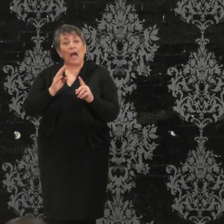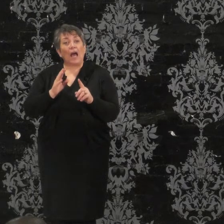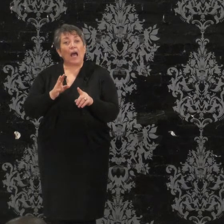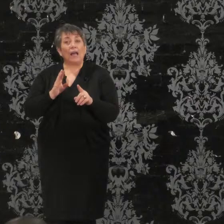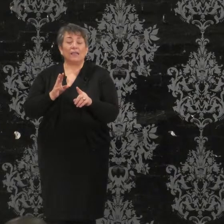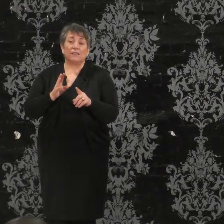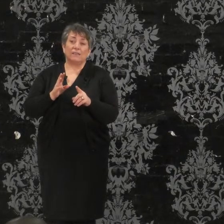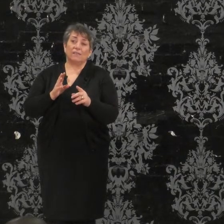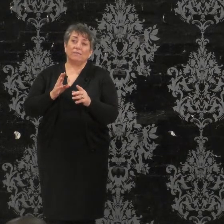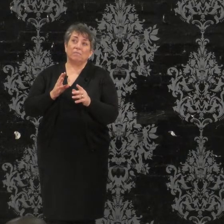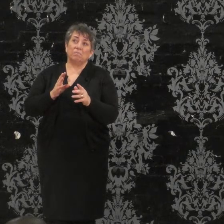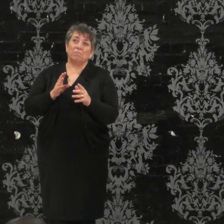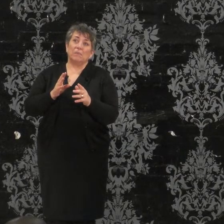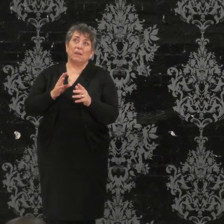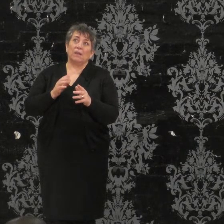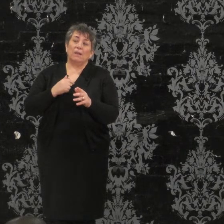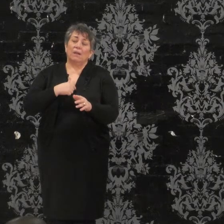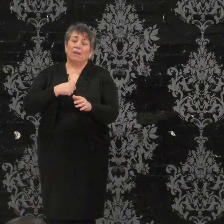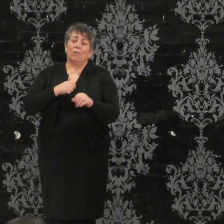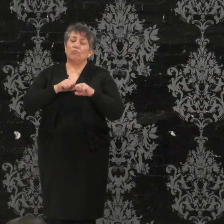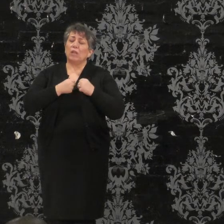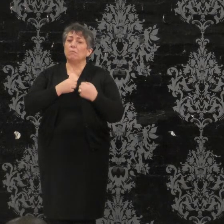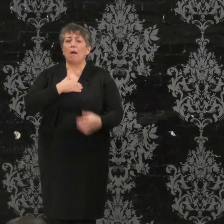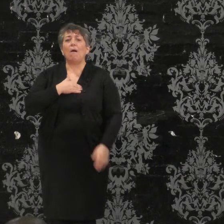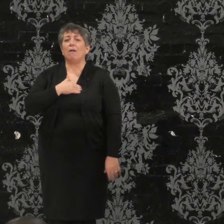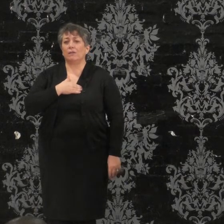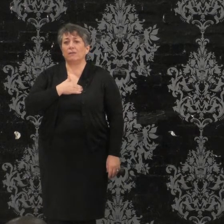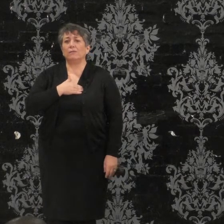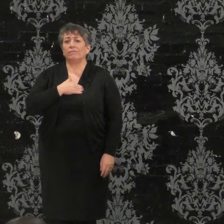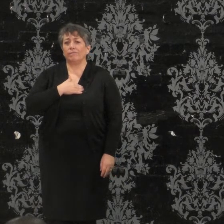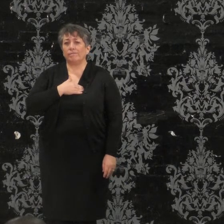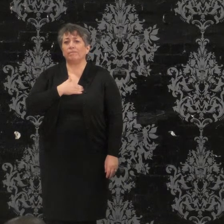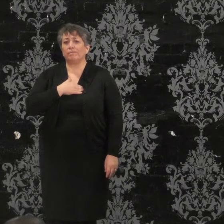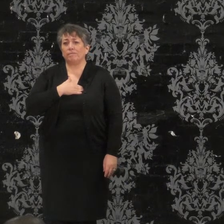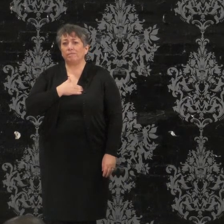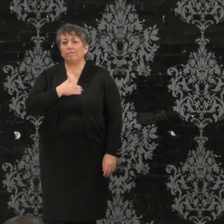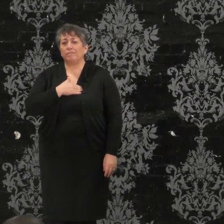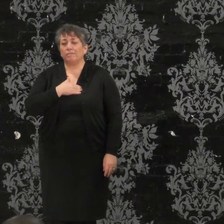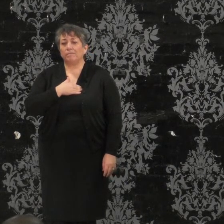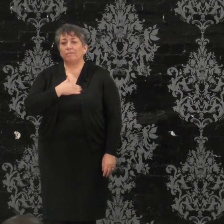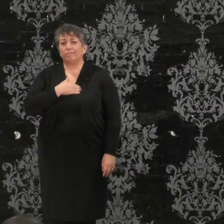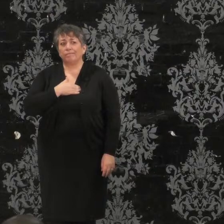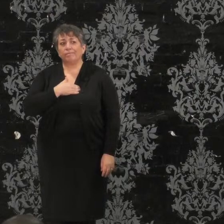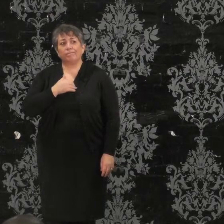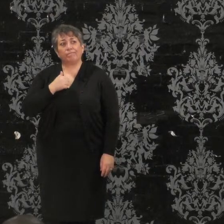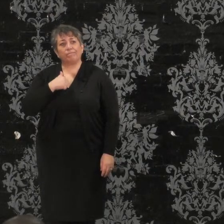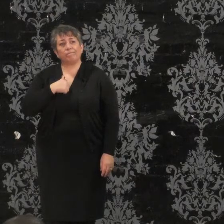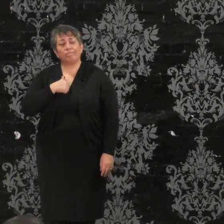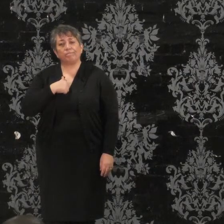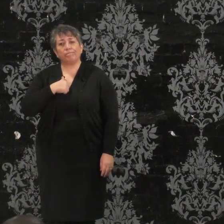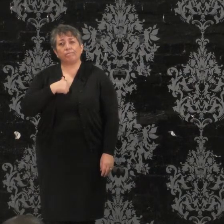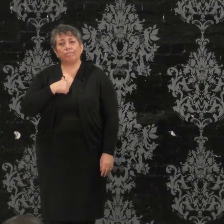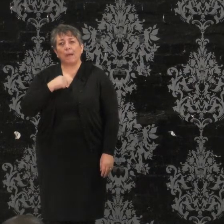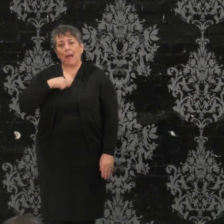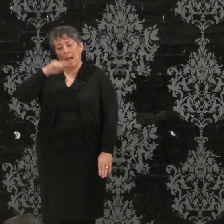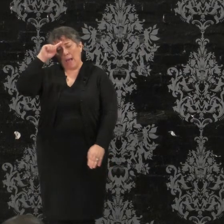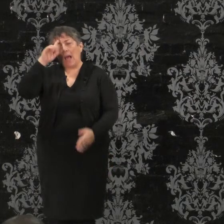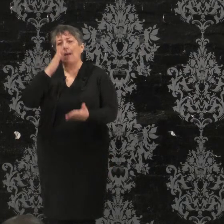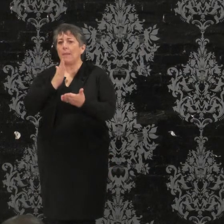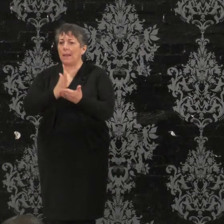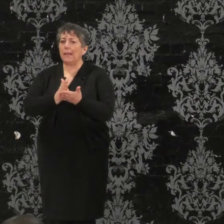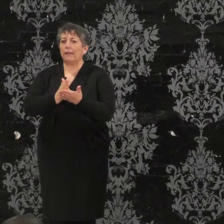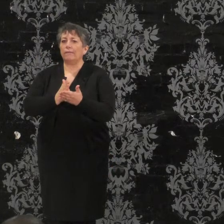is absolutely heartbreaking. But I believe we have a duty to keep at the very front of our